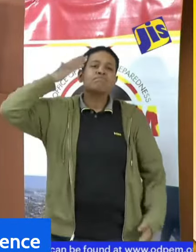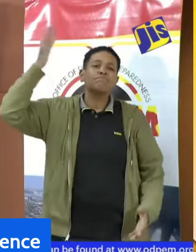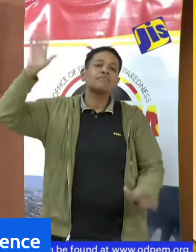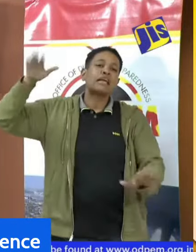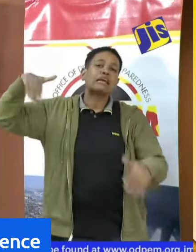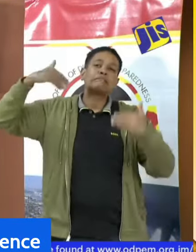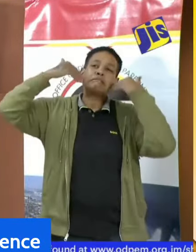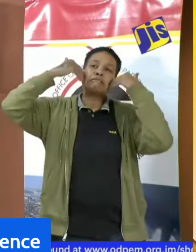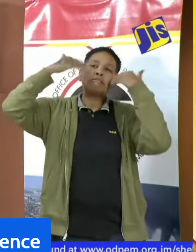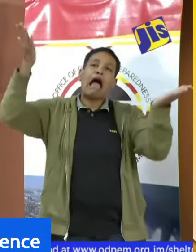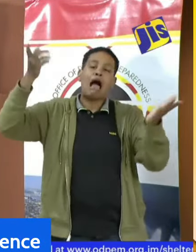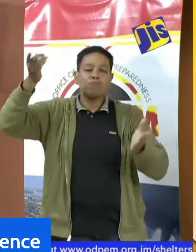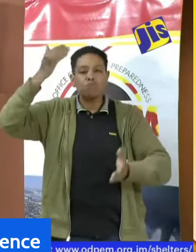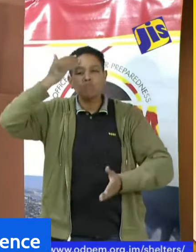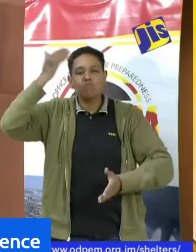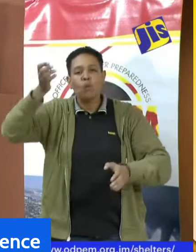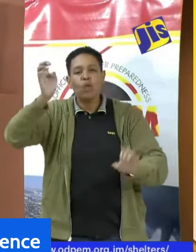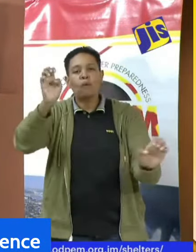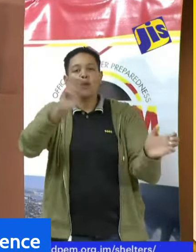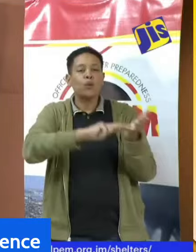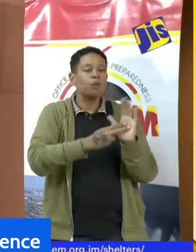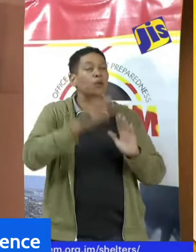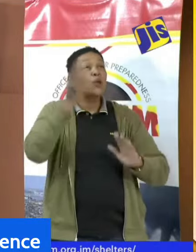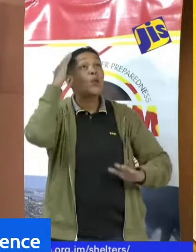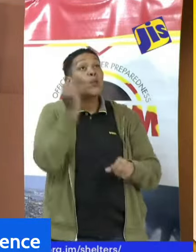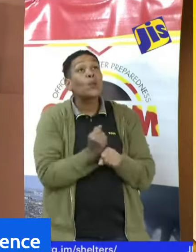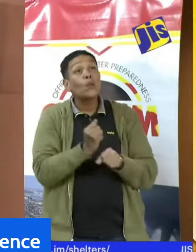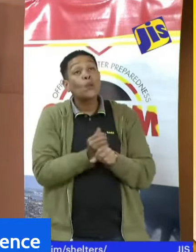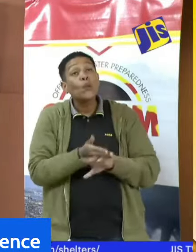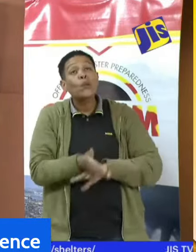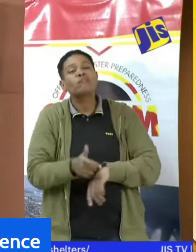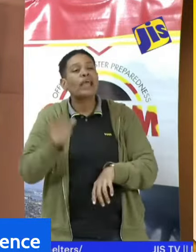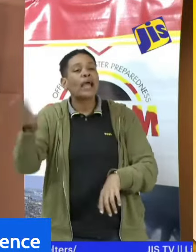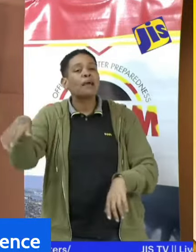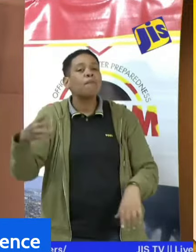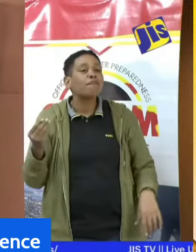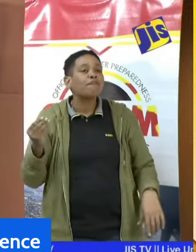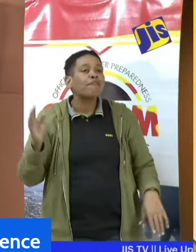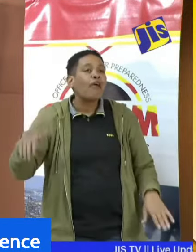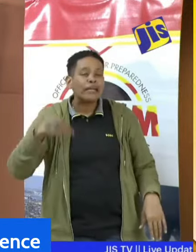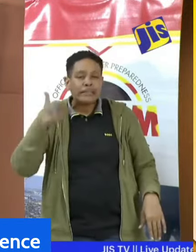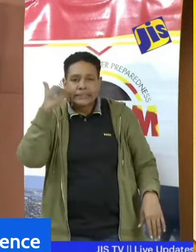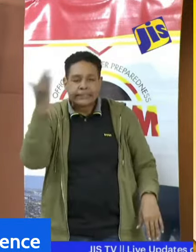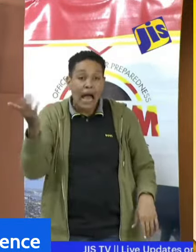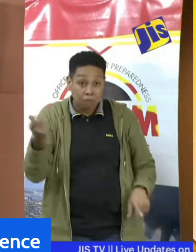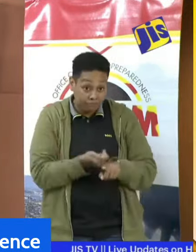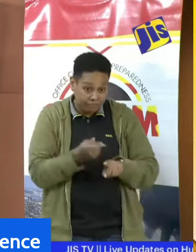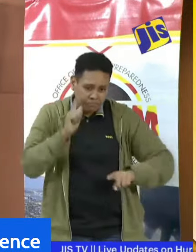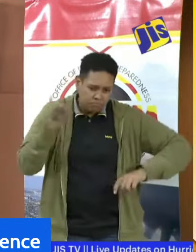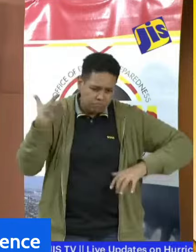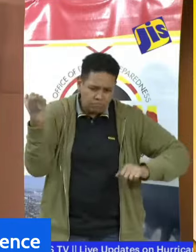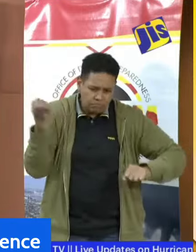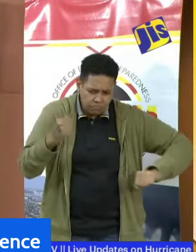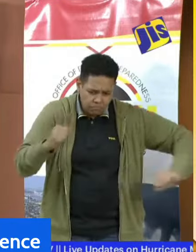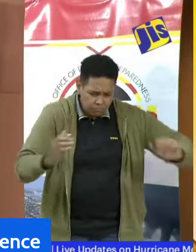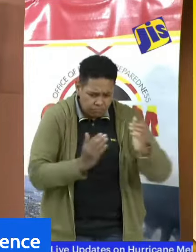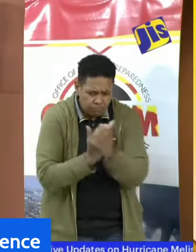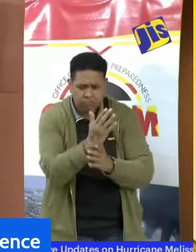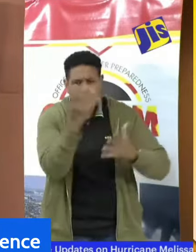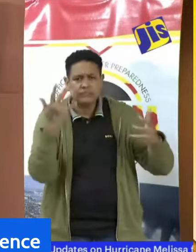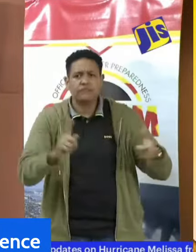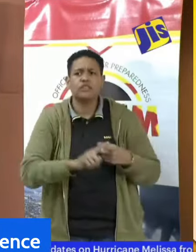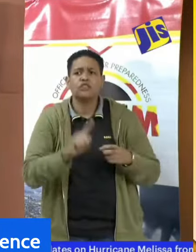emergencies and to going beyond the call of duty. They have been very resilient and